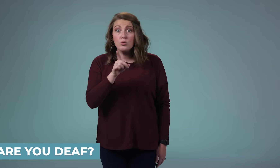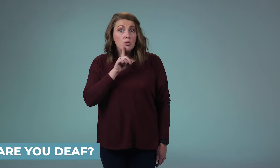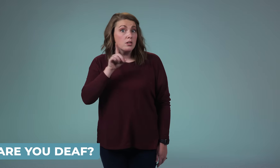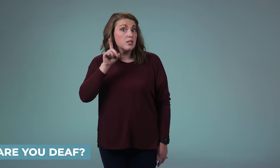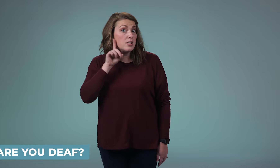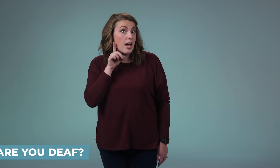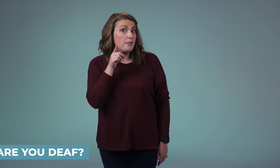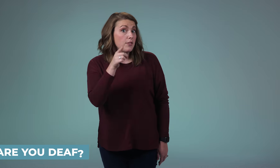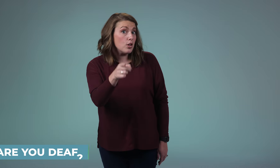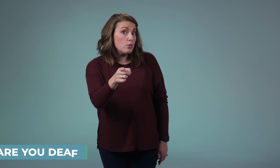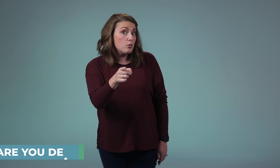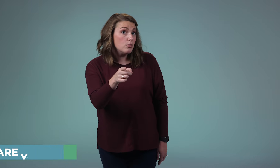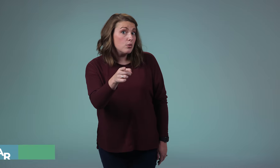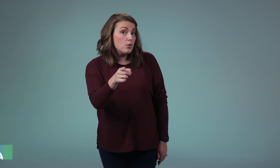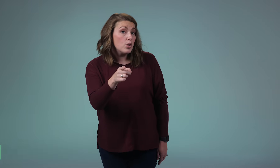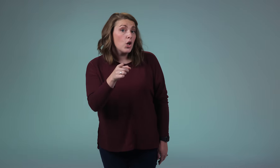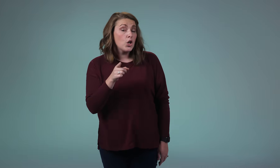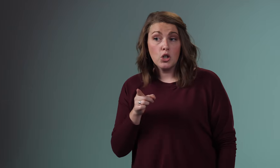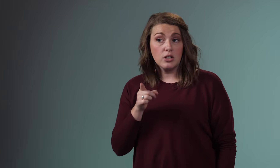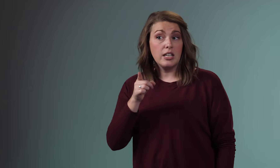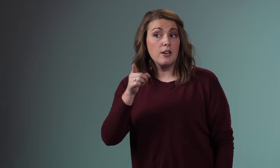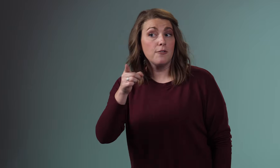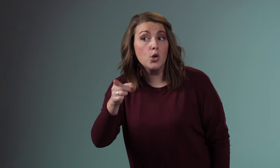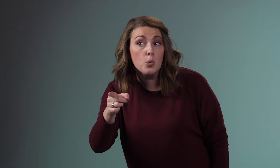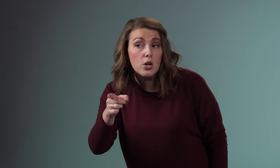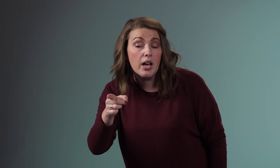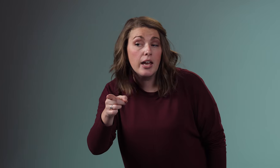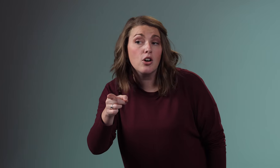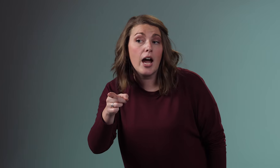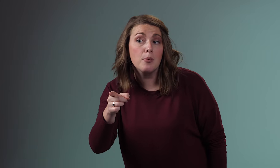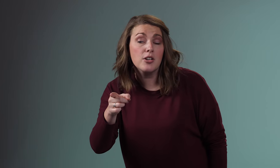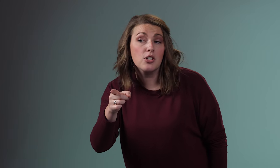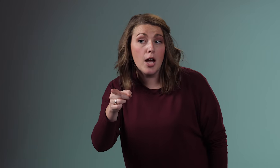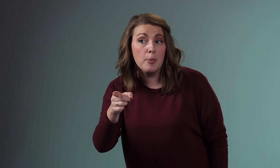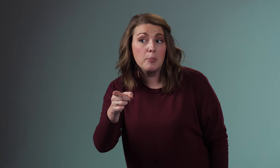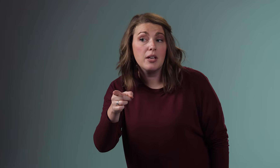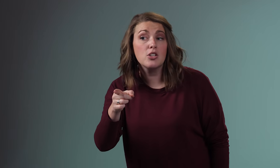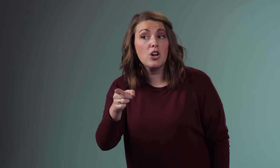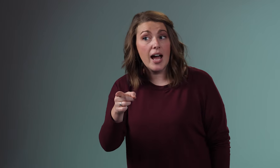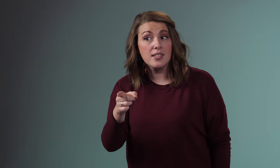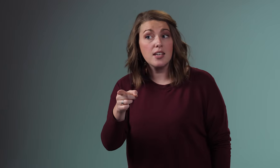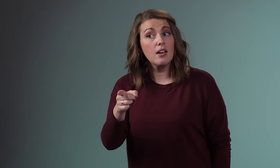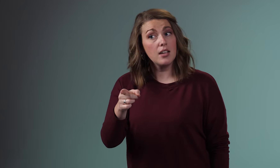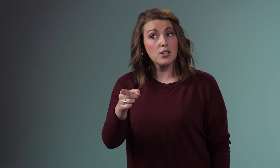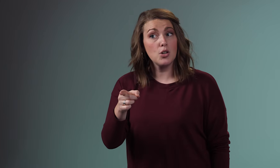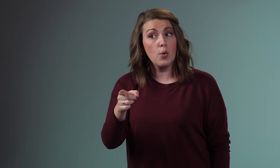You, deaf you? You're leaning forward and your eyebrows are up because you're asking a yes/no